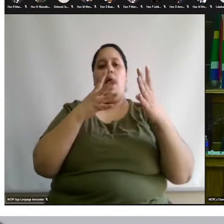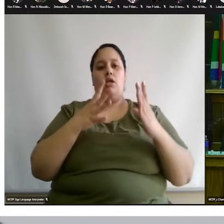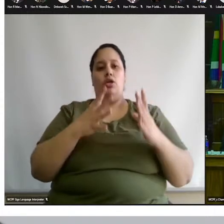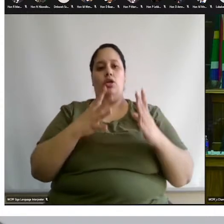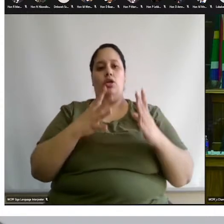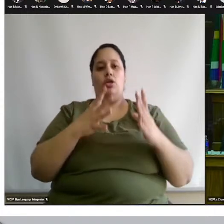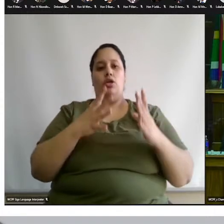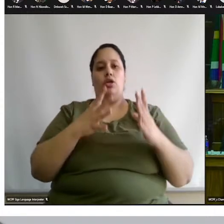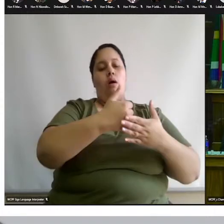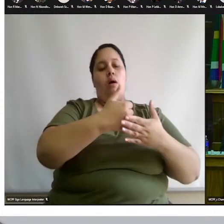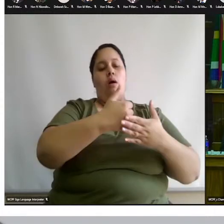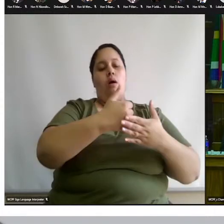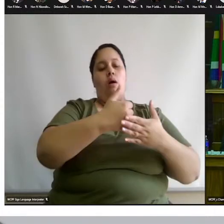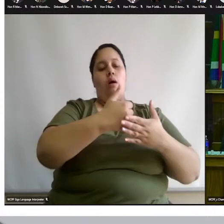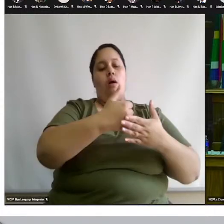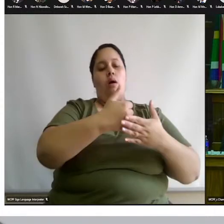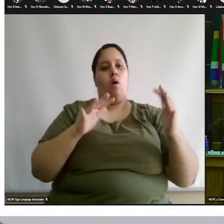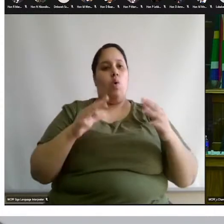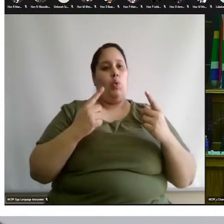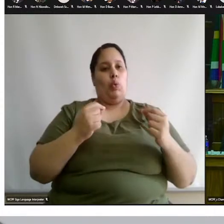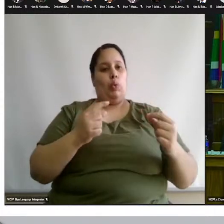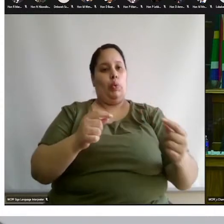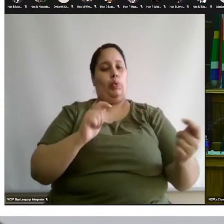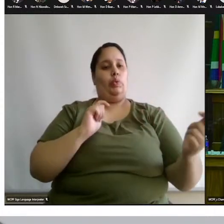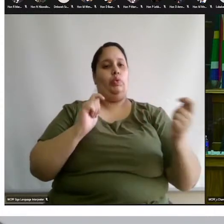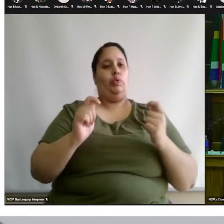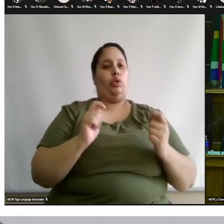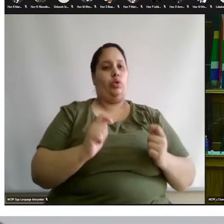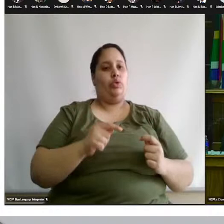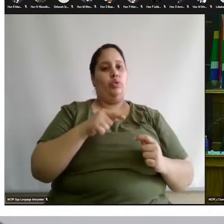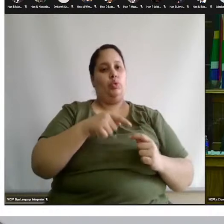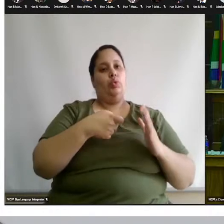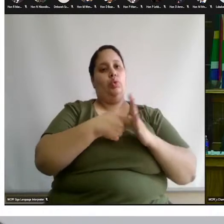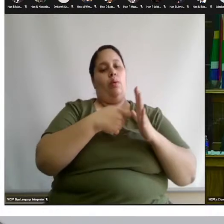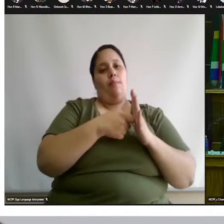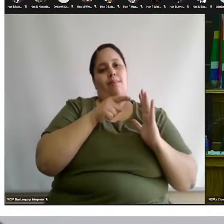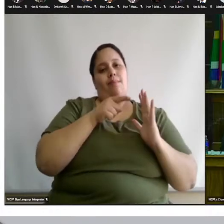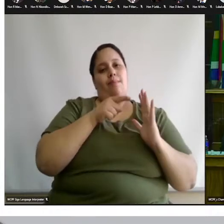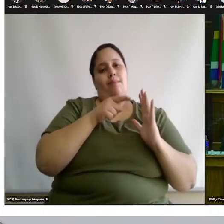owner in turning around the store to ensure its